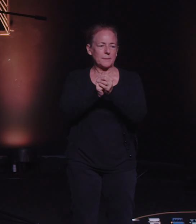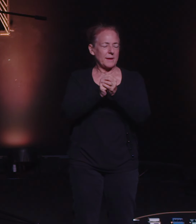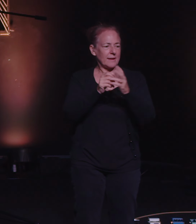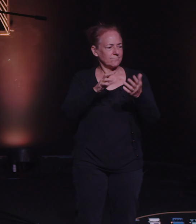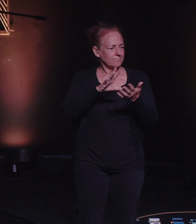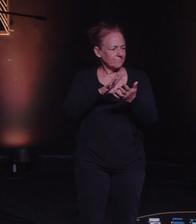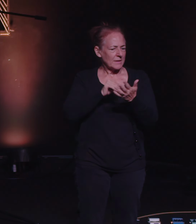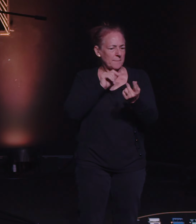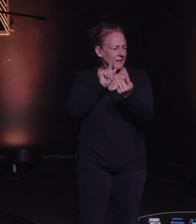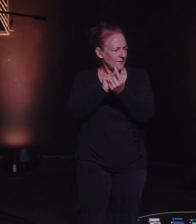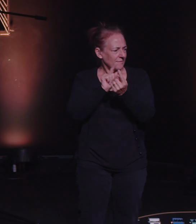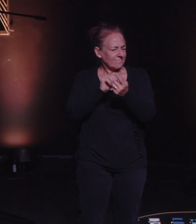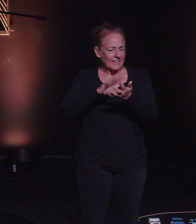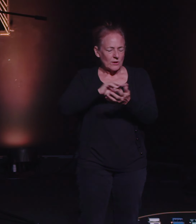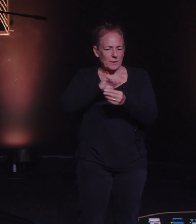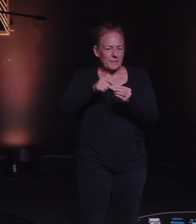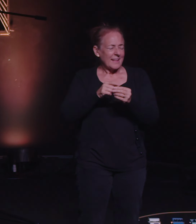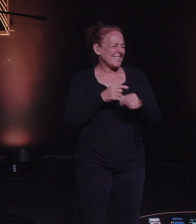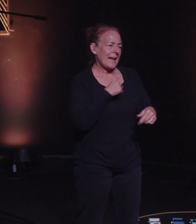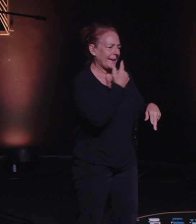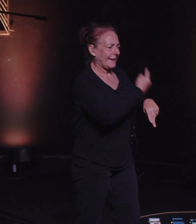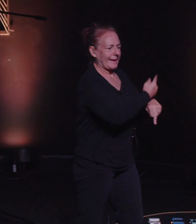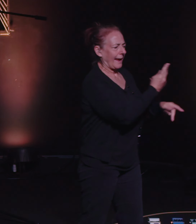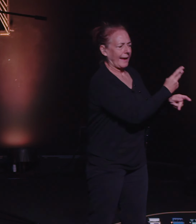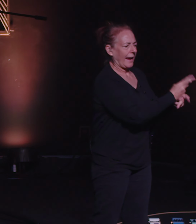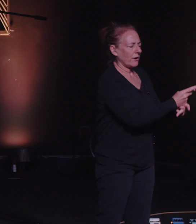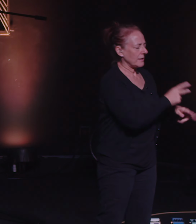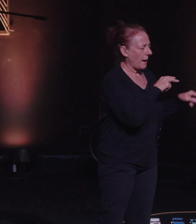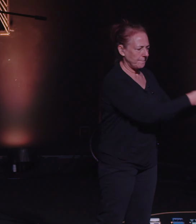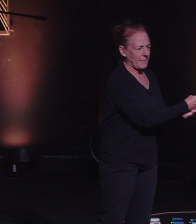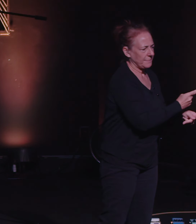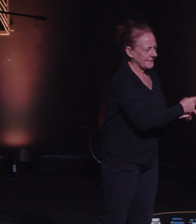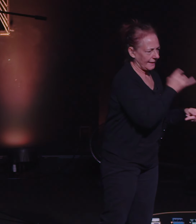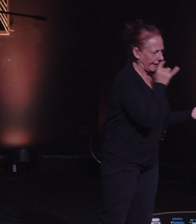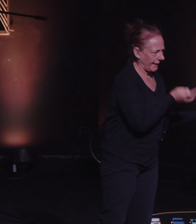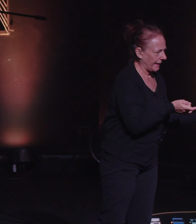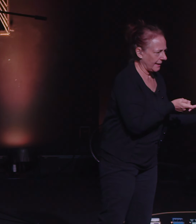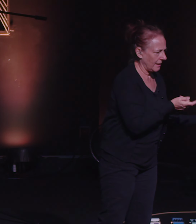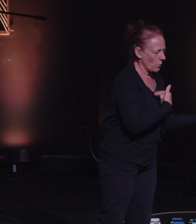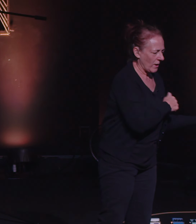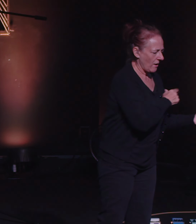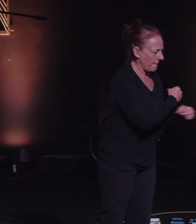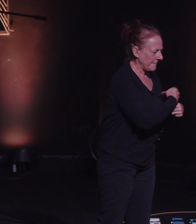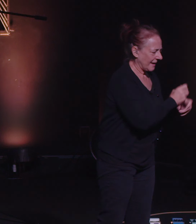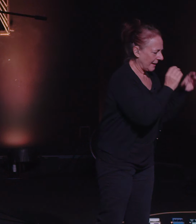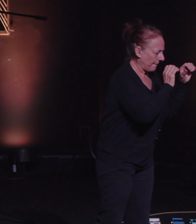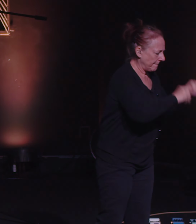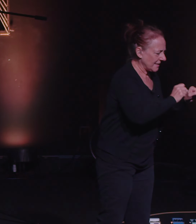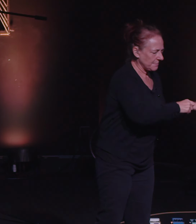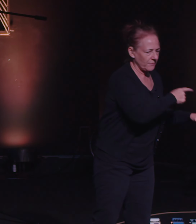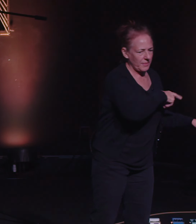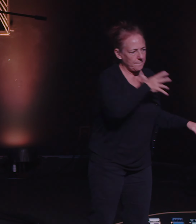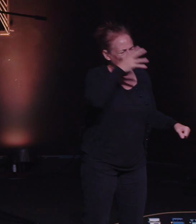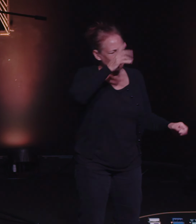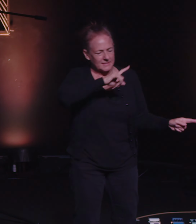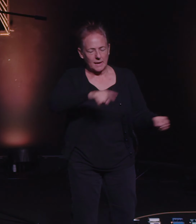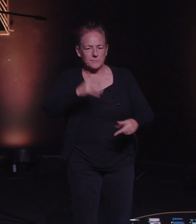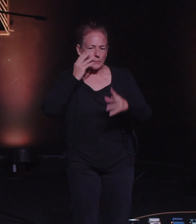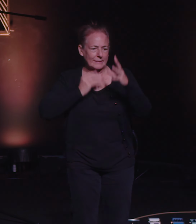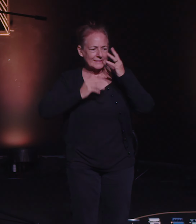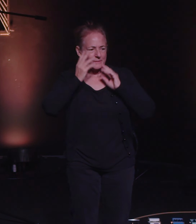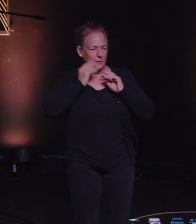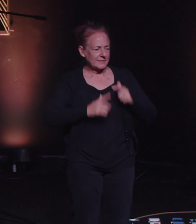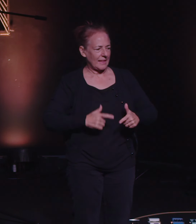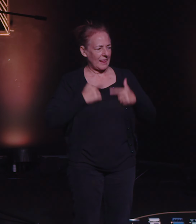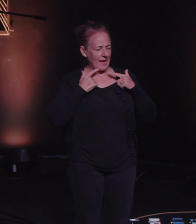just you're not just daycare. You're not just watching babysitting a kid. You are making it possible for the parent to come in here and experience